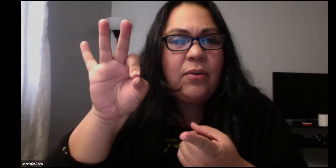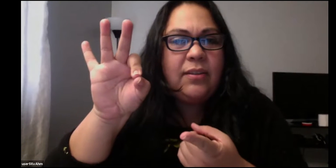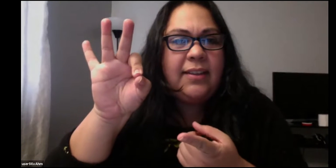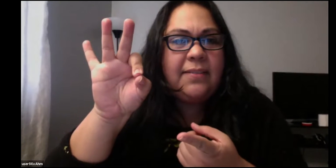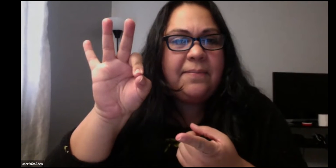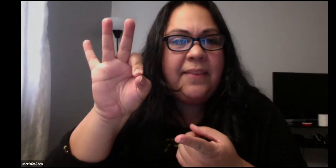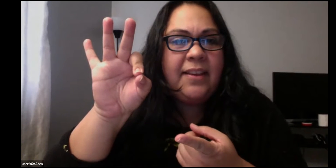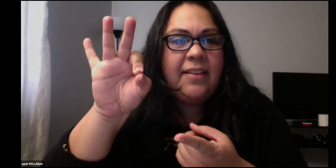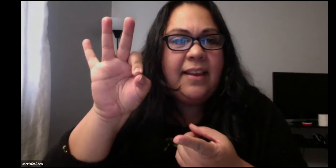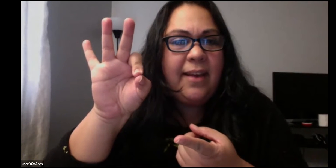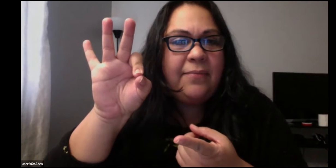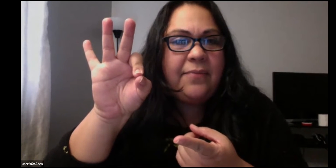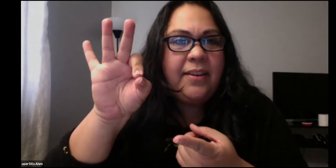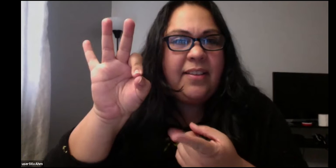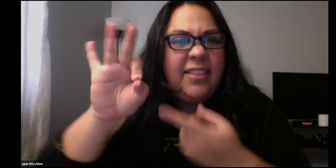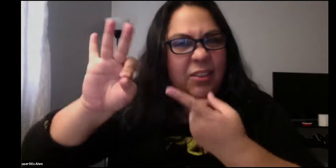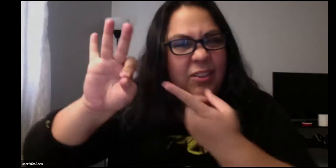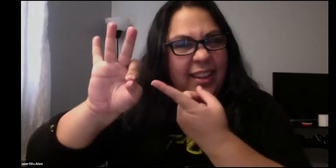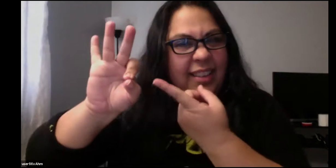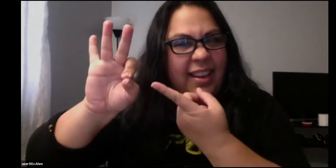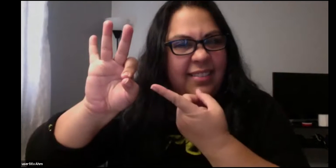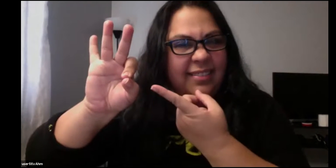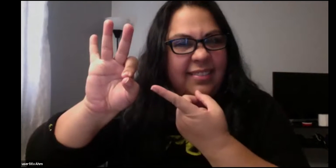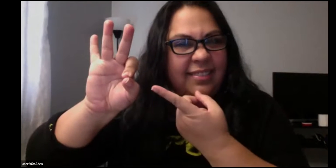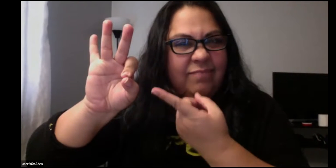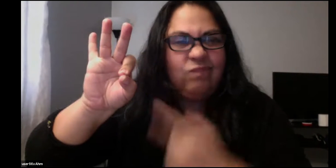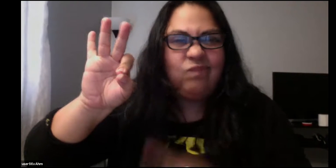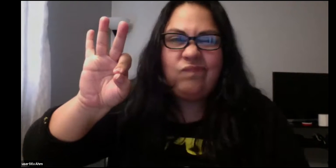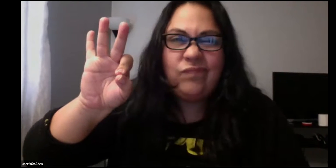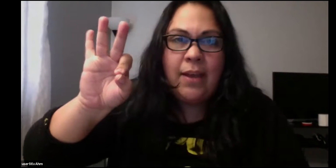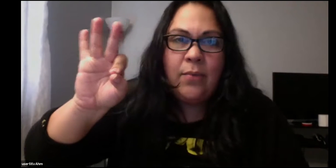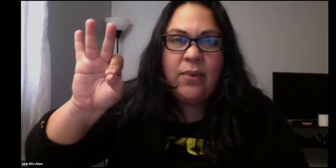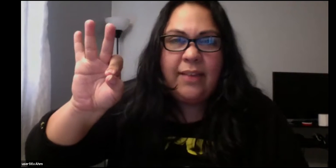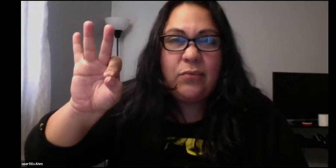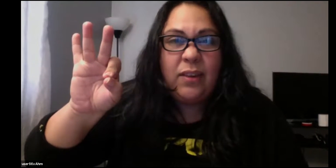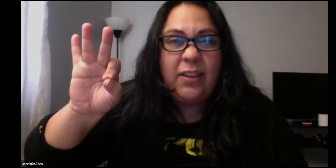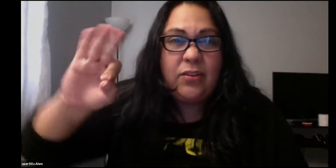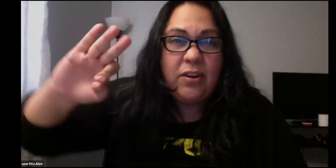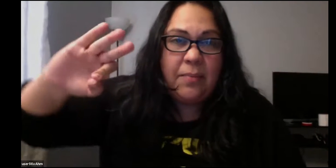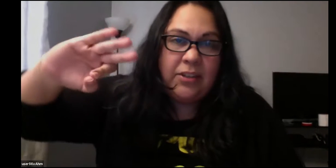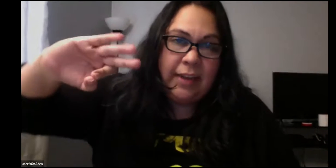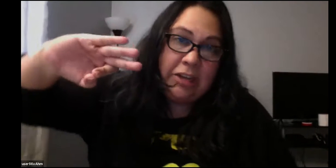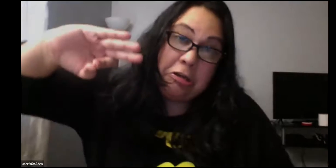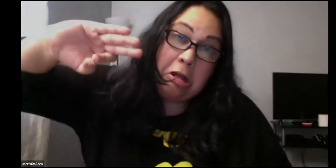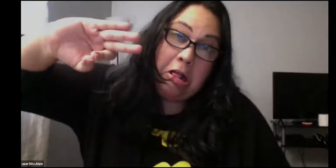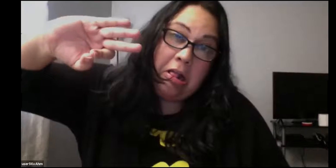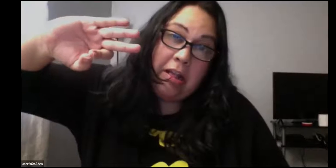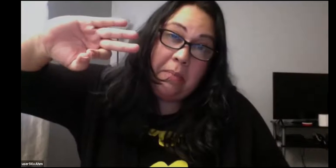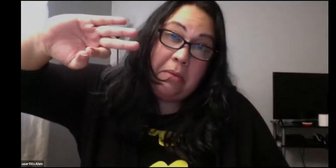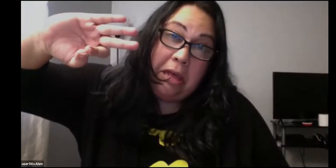it. The F. Does it look like that? We would have to really use our imagination. Maybe like